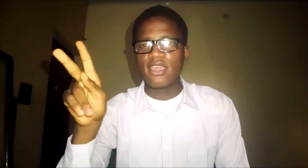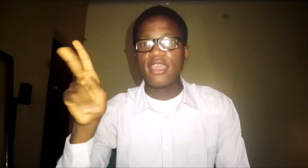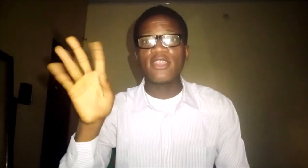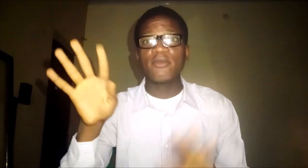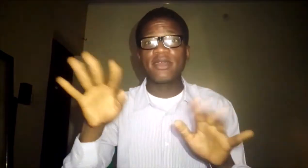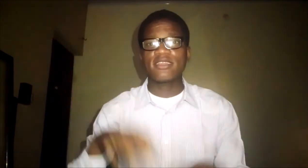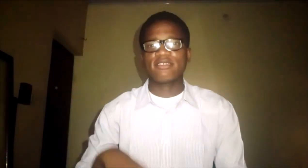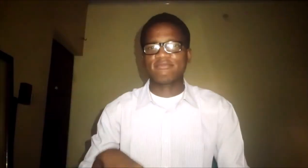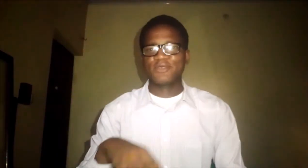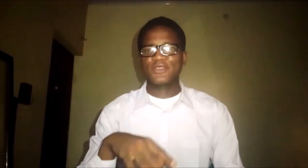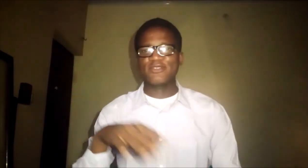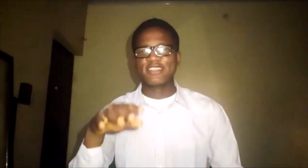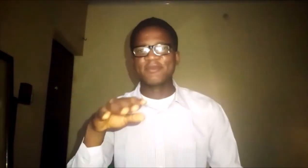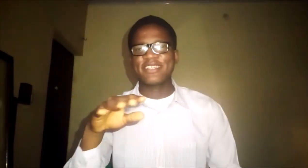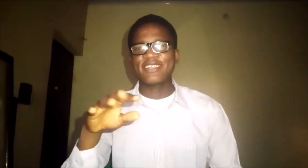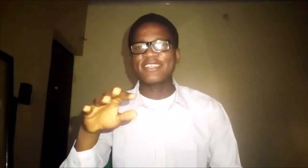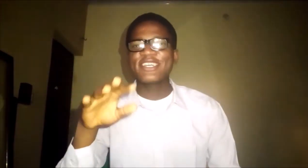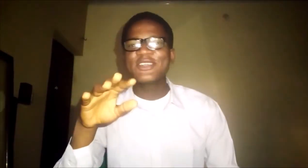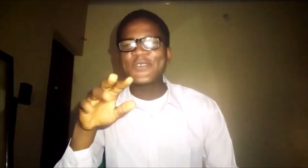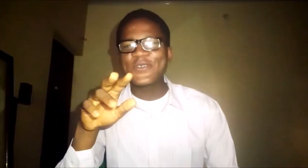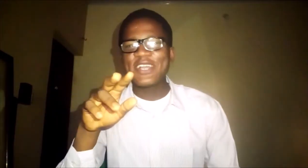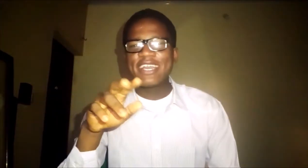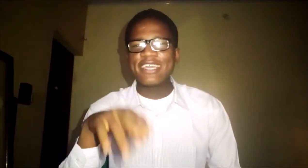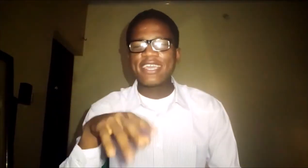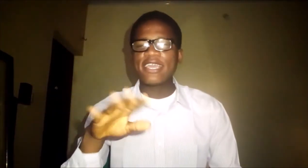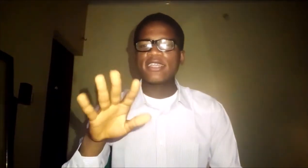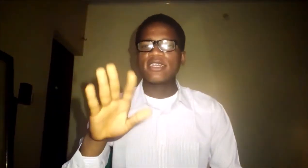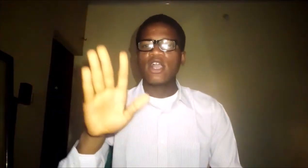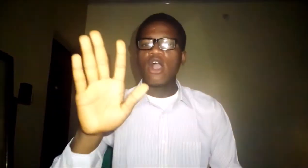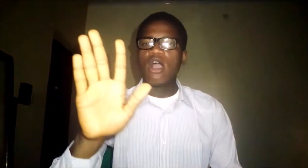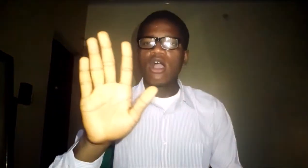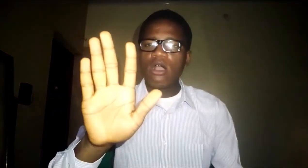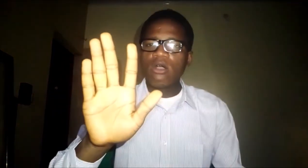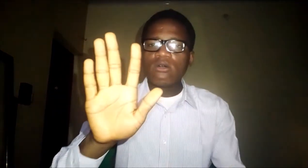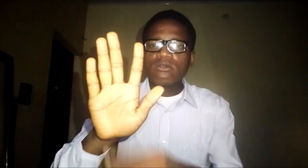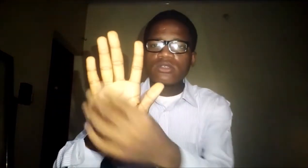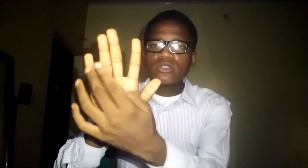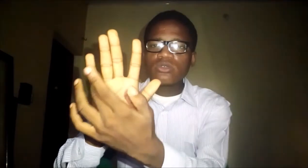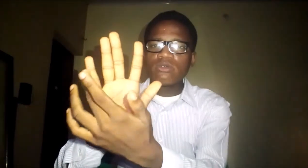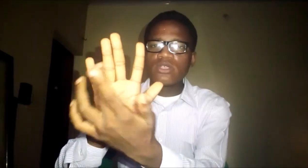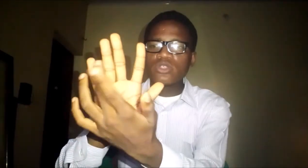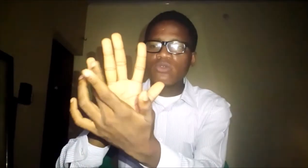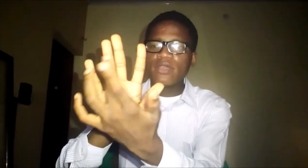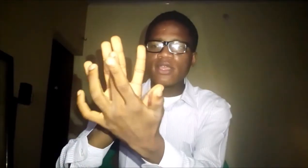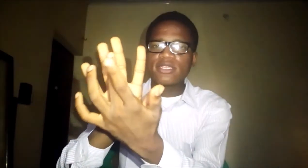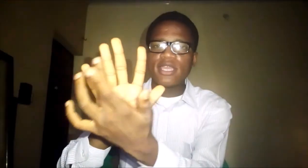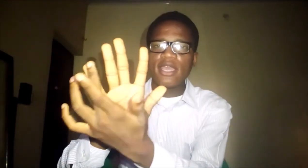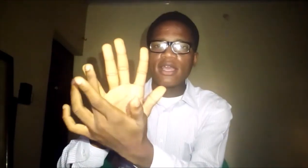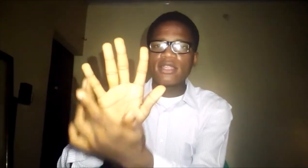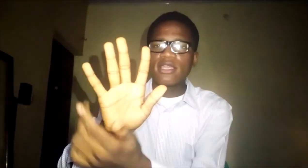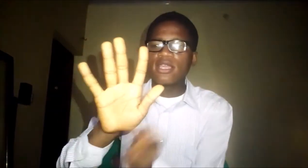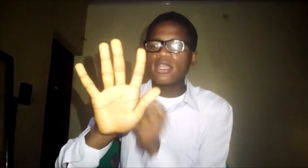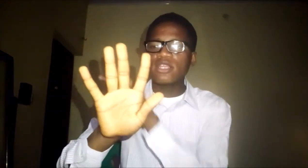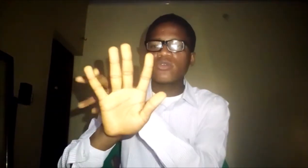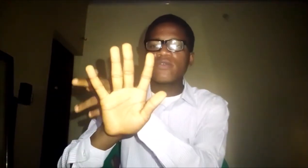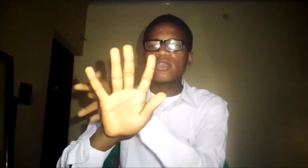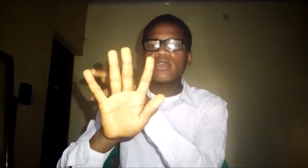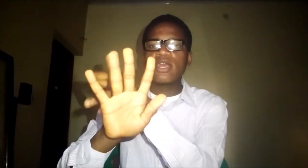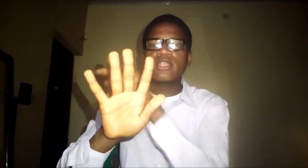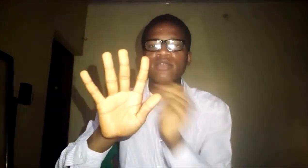Hey, don't panic. I'm going to explain it. So K, all these two fingers here, the little finger and the ring